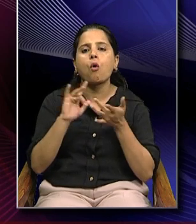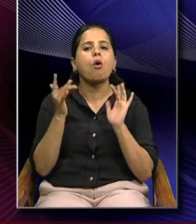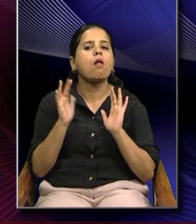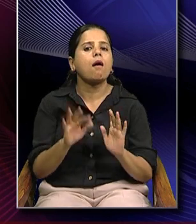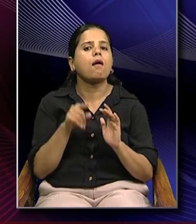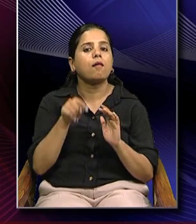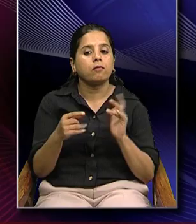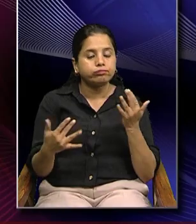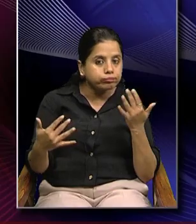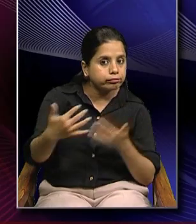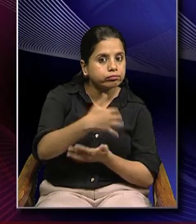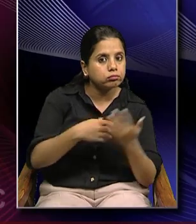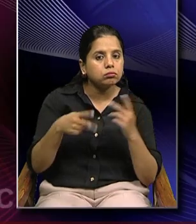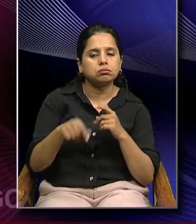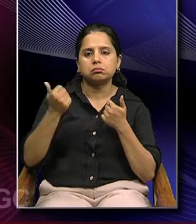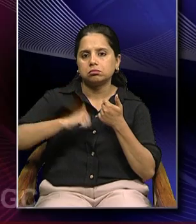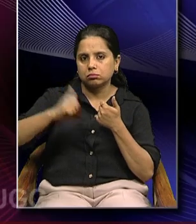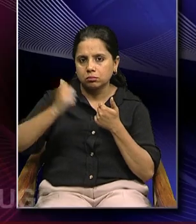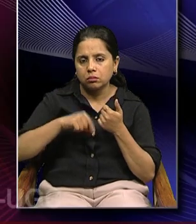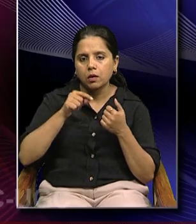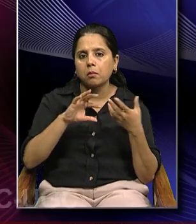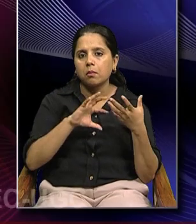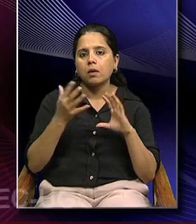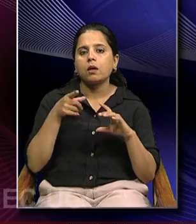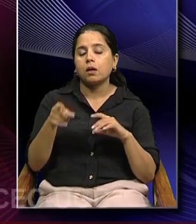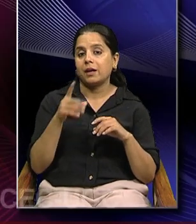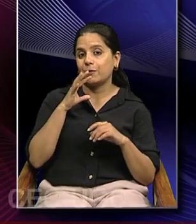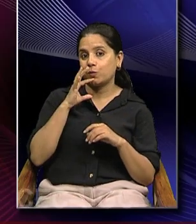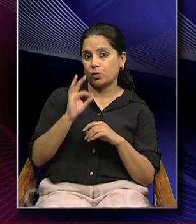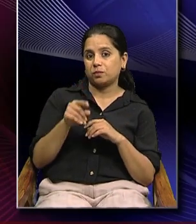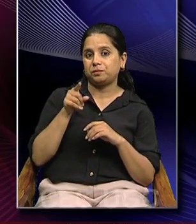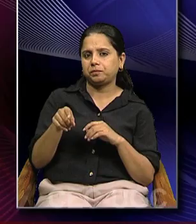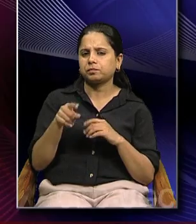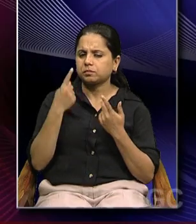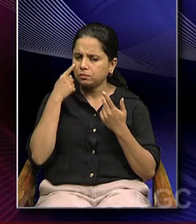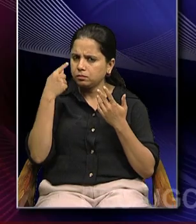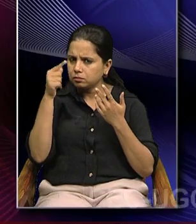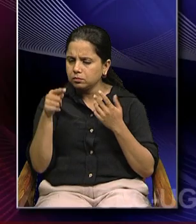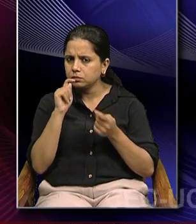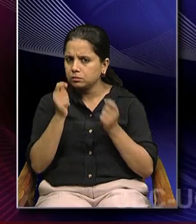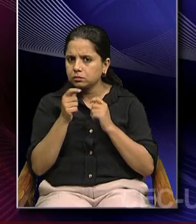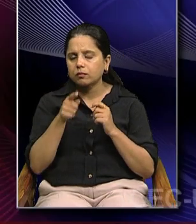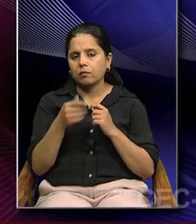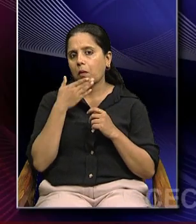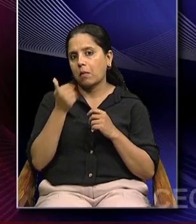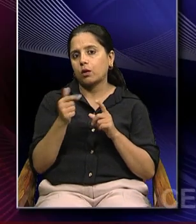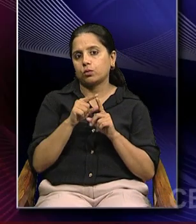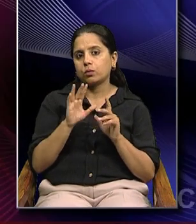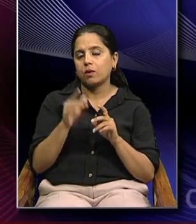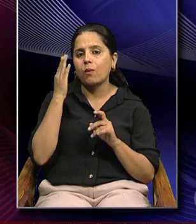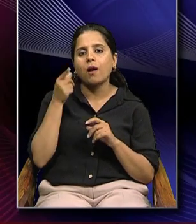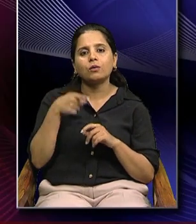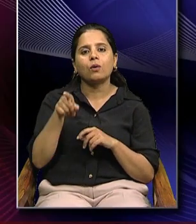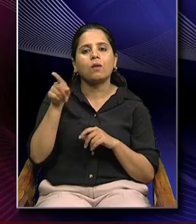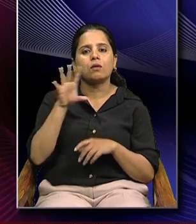the collectors, critiques and creators, they basically characterize the netizens in a best manner, because they are the one